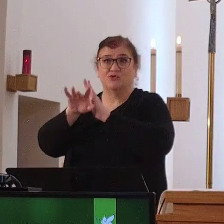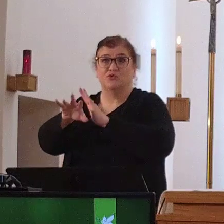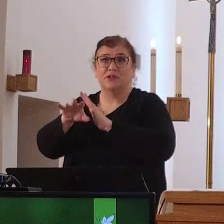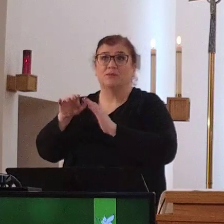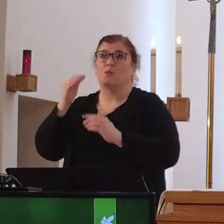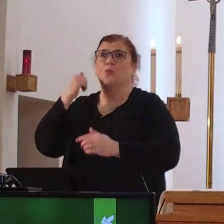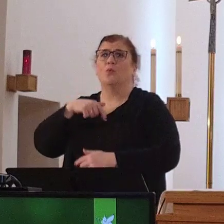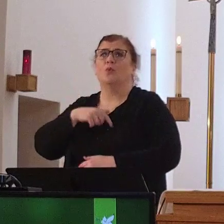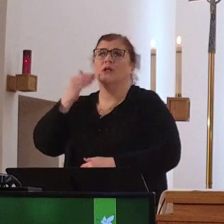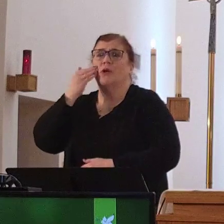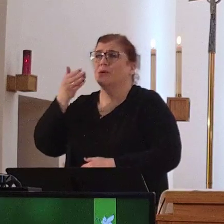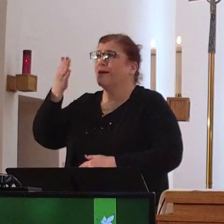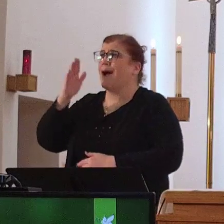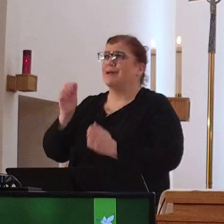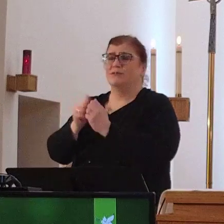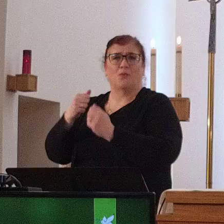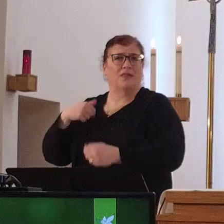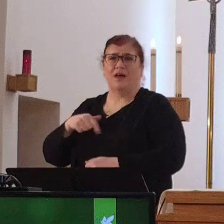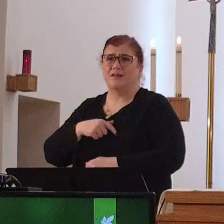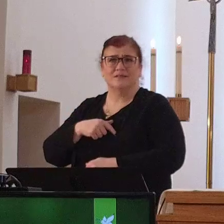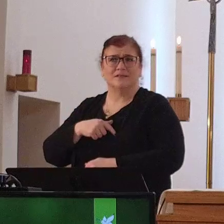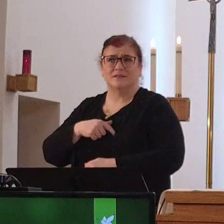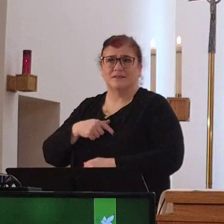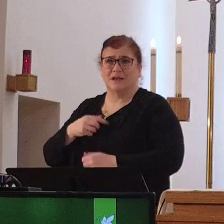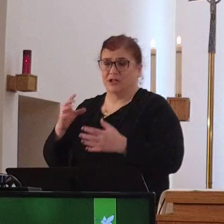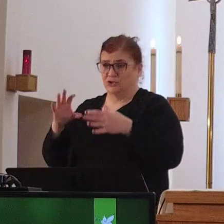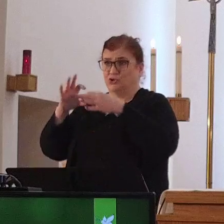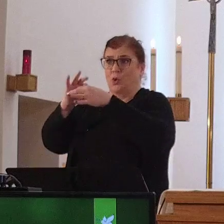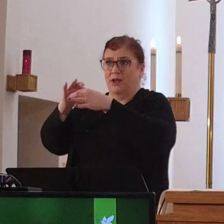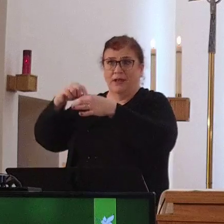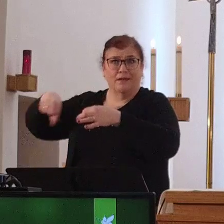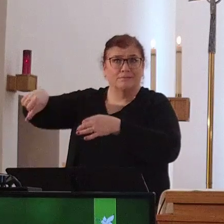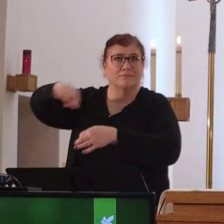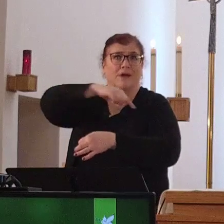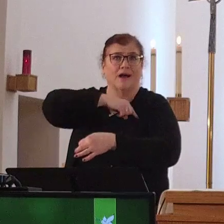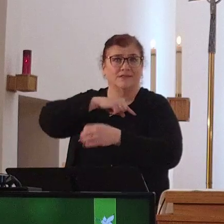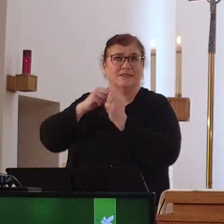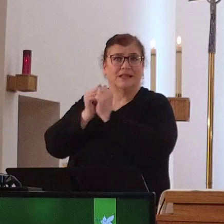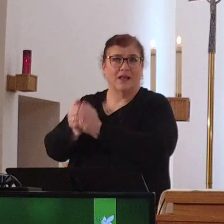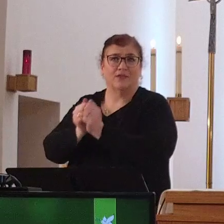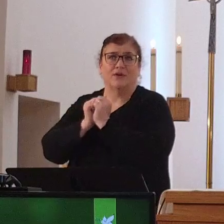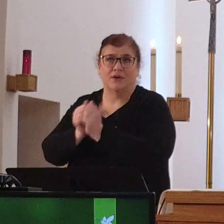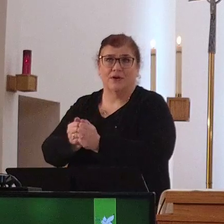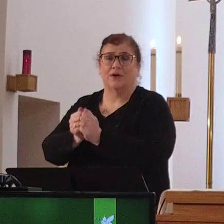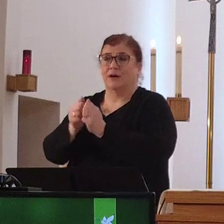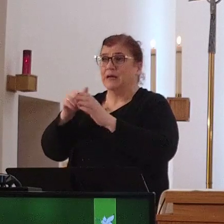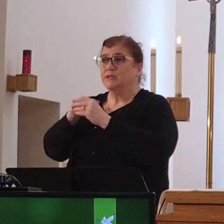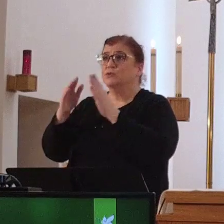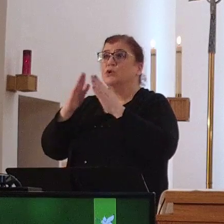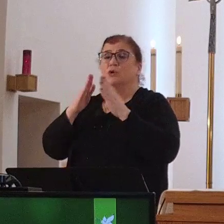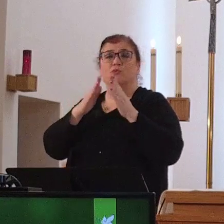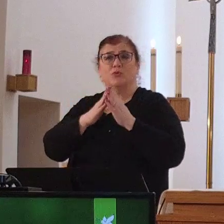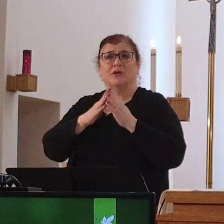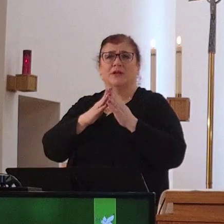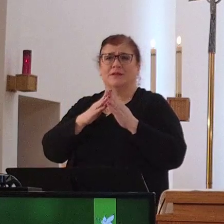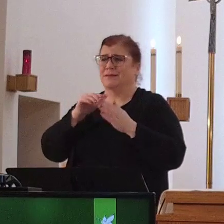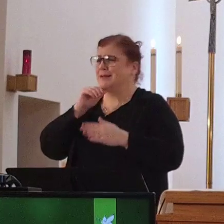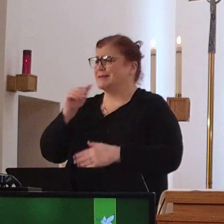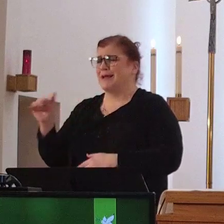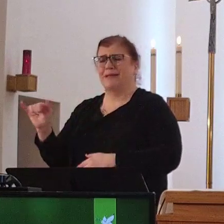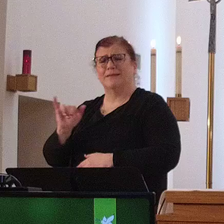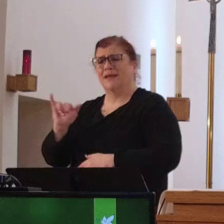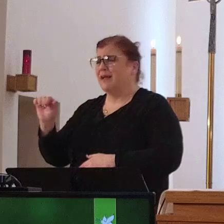that God is here with us, joining us together into a community that is